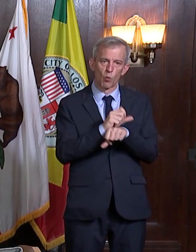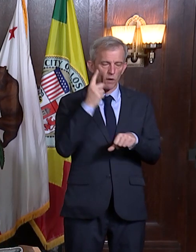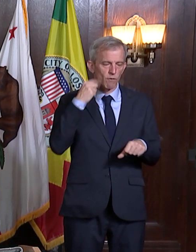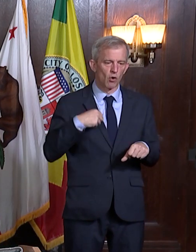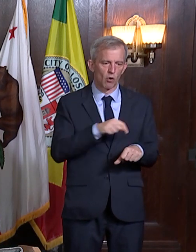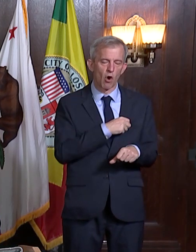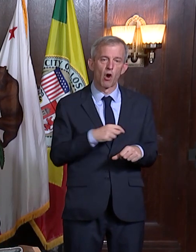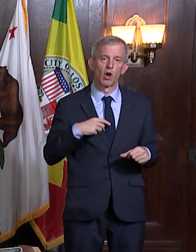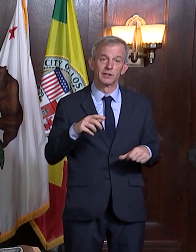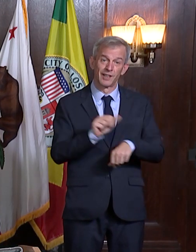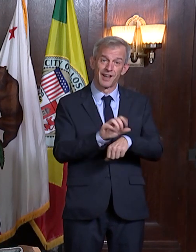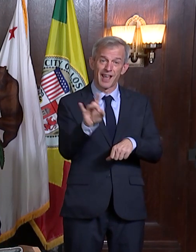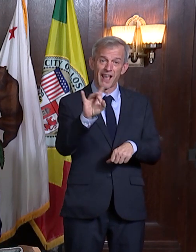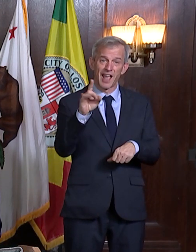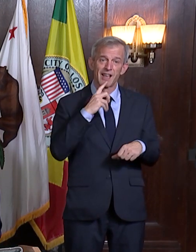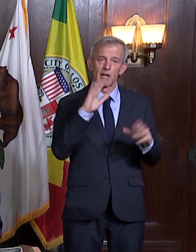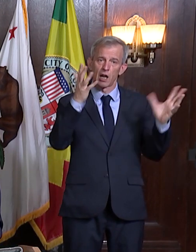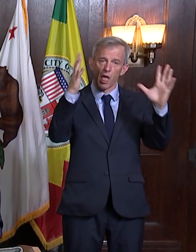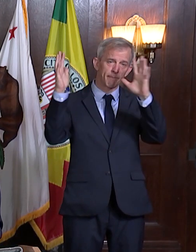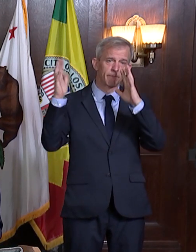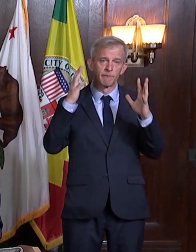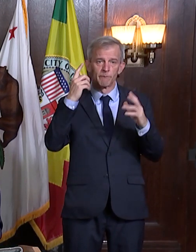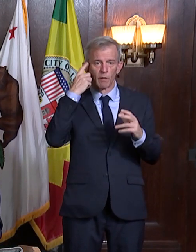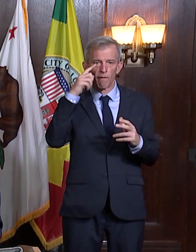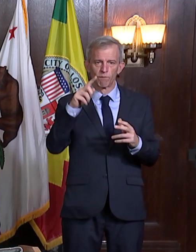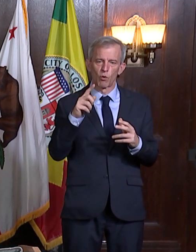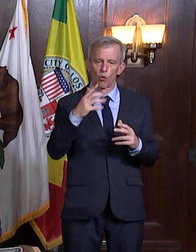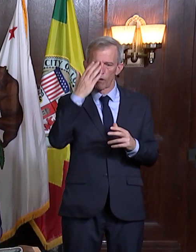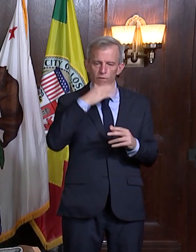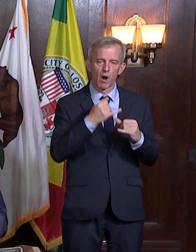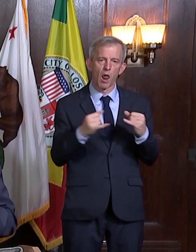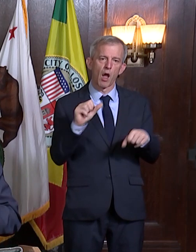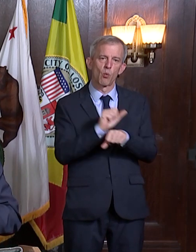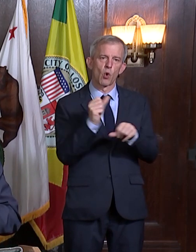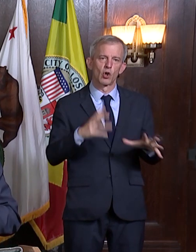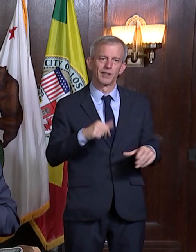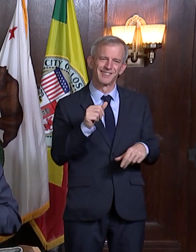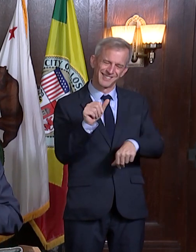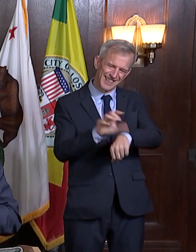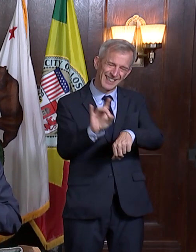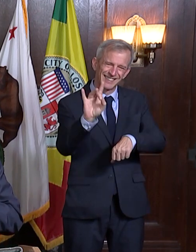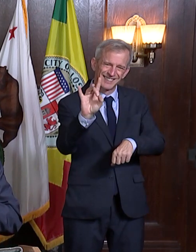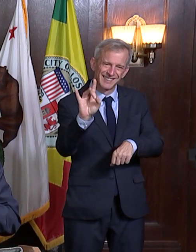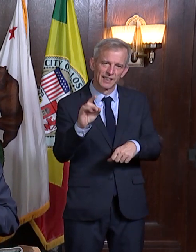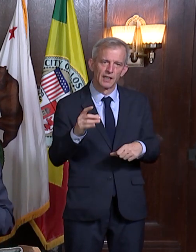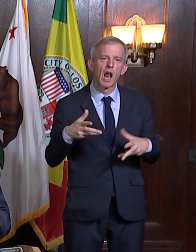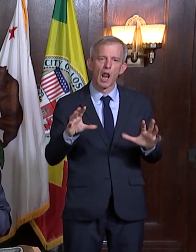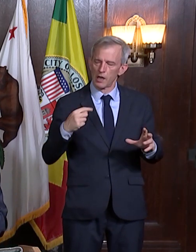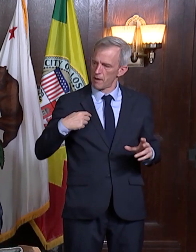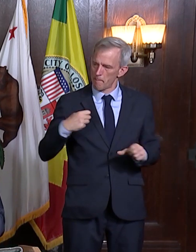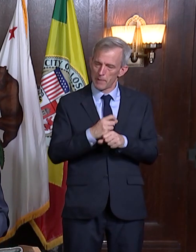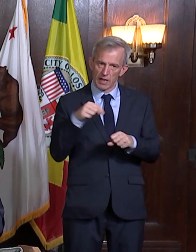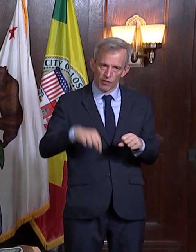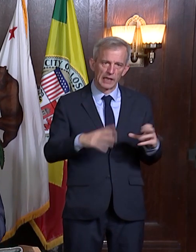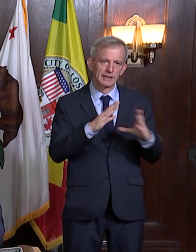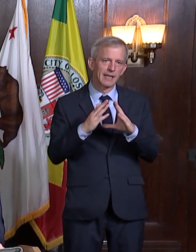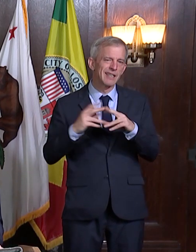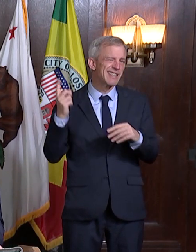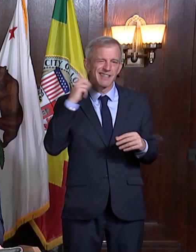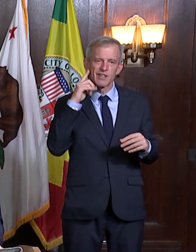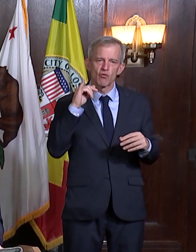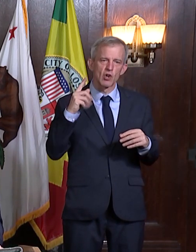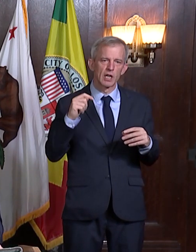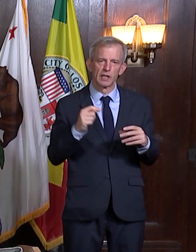LA's heroic first responders and frontline workers at 8 p.m. Let's make this city hear it in every single